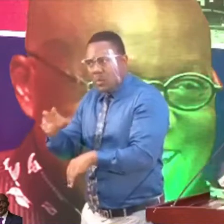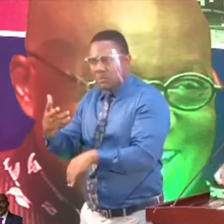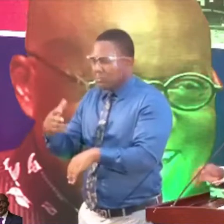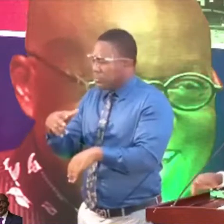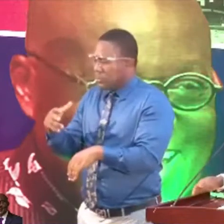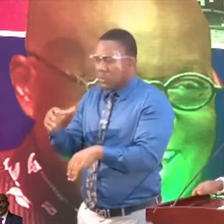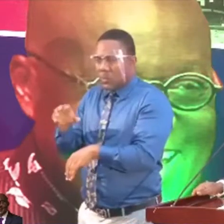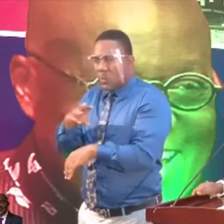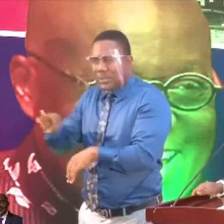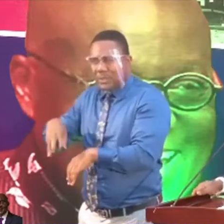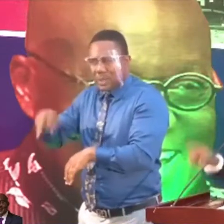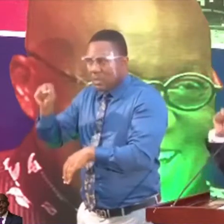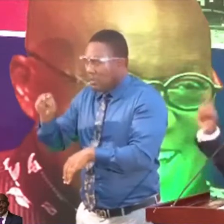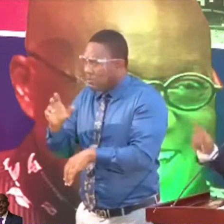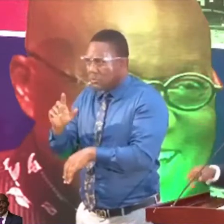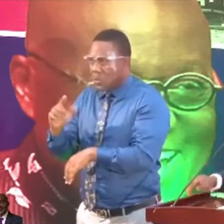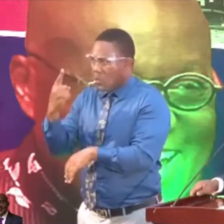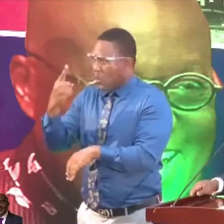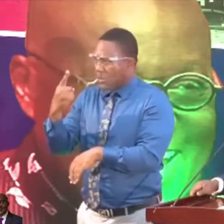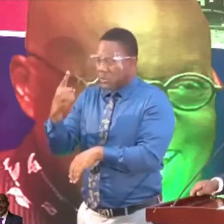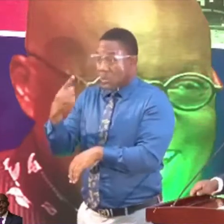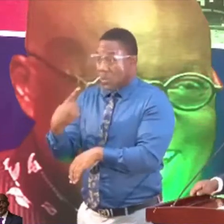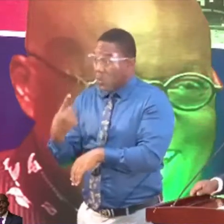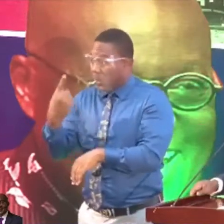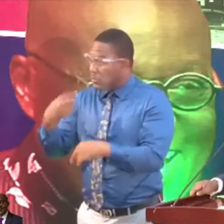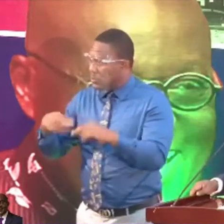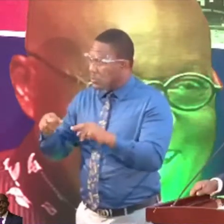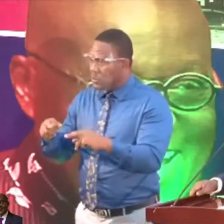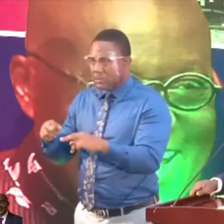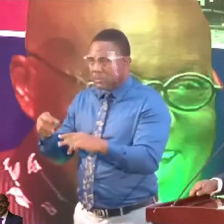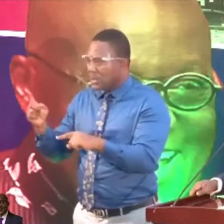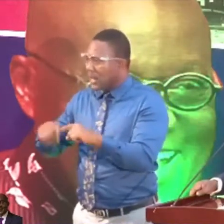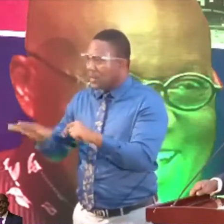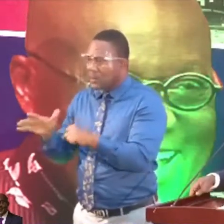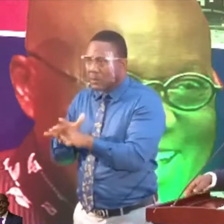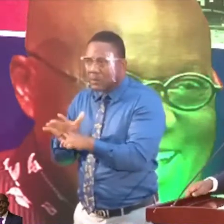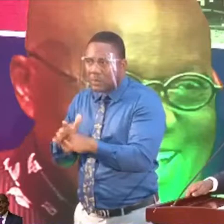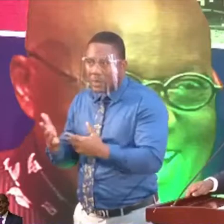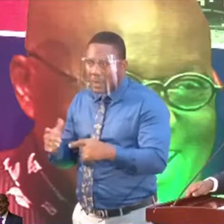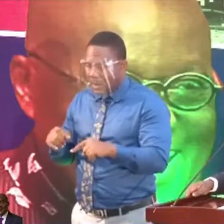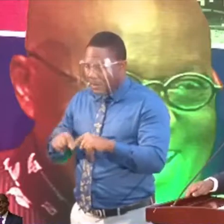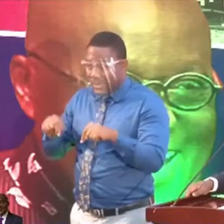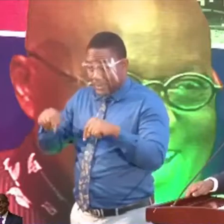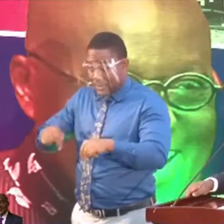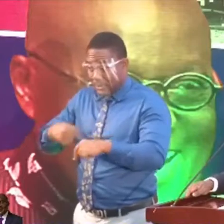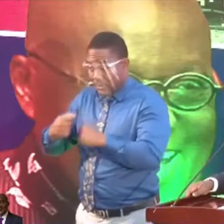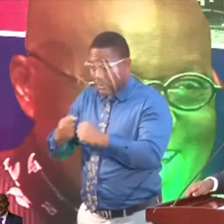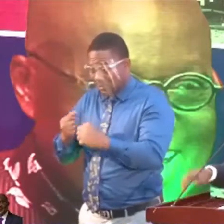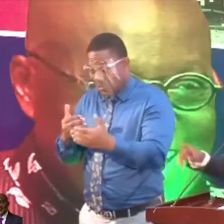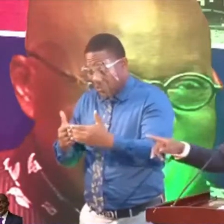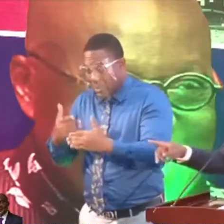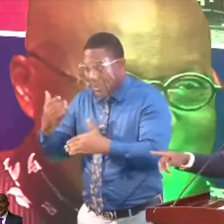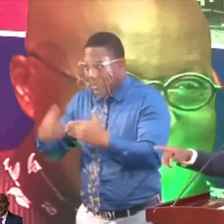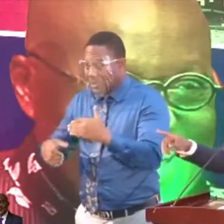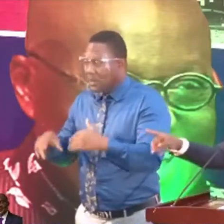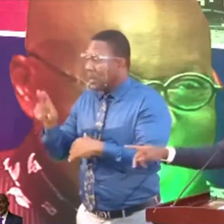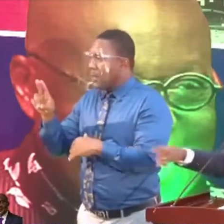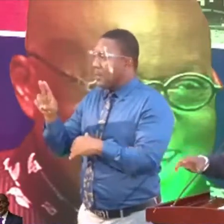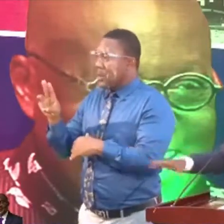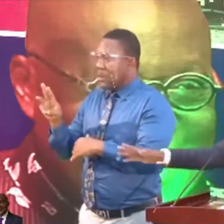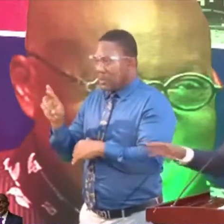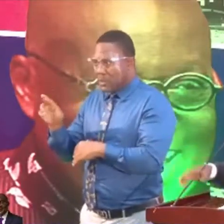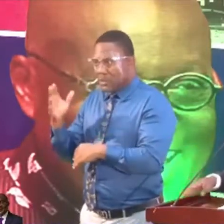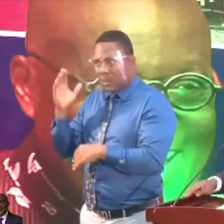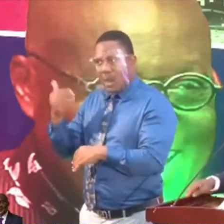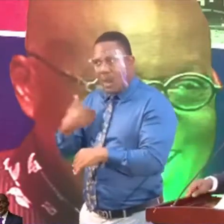North today regions. One major road, right? Before the end of this year, by the grace of God, Upper West, you will have